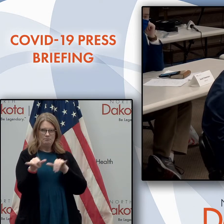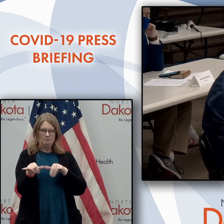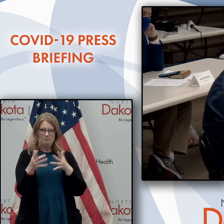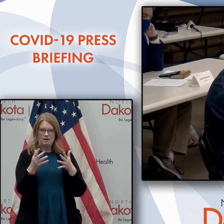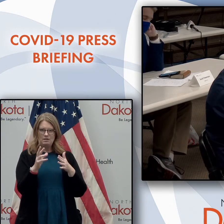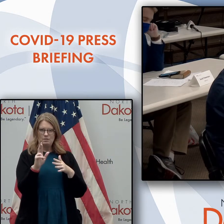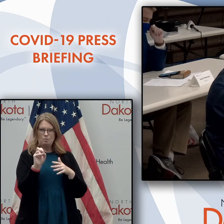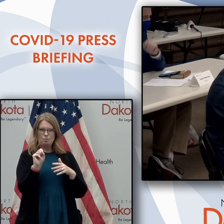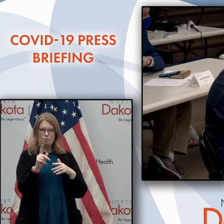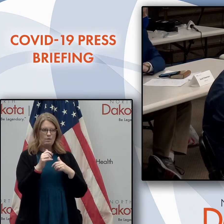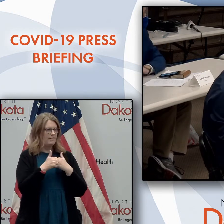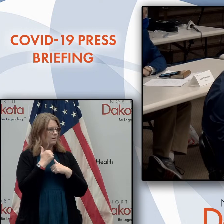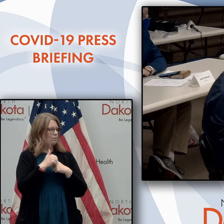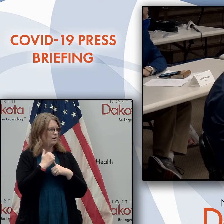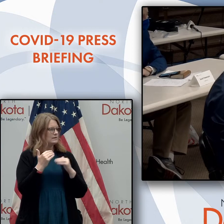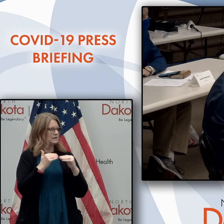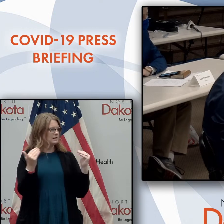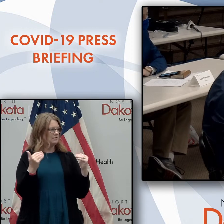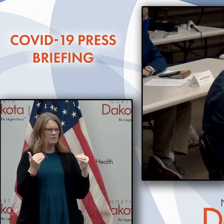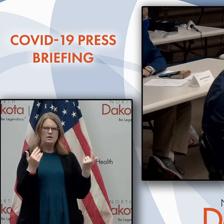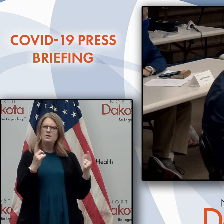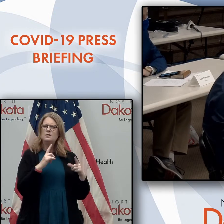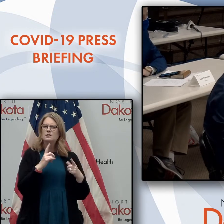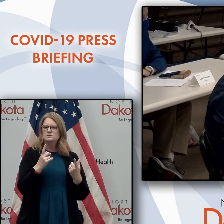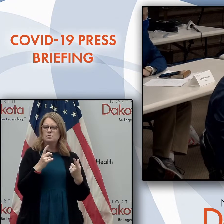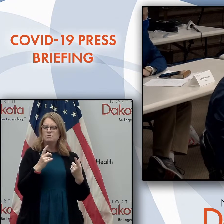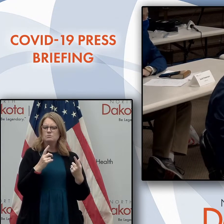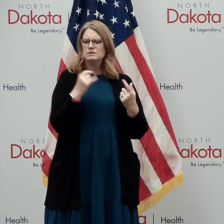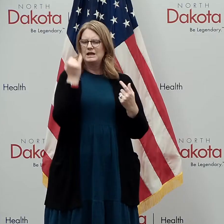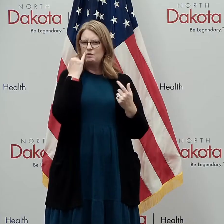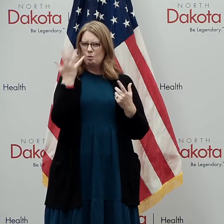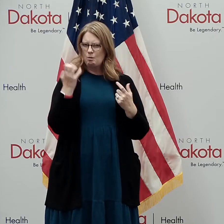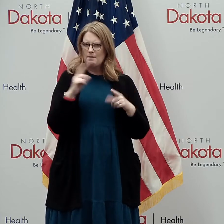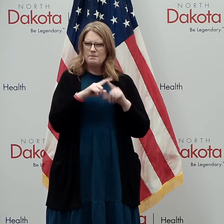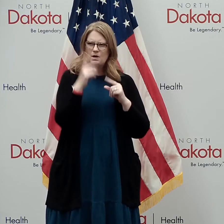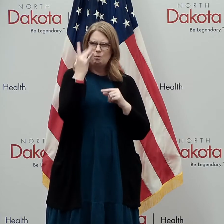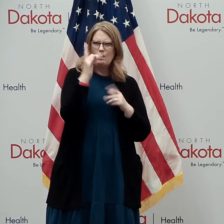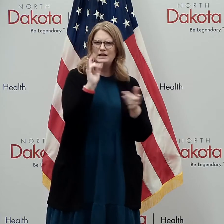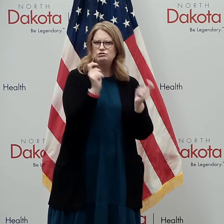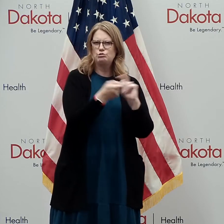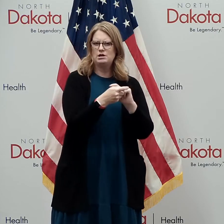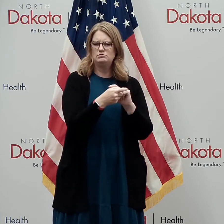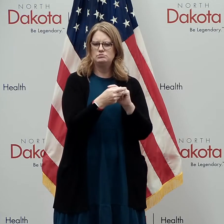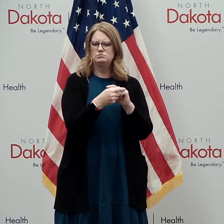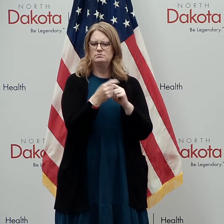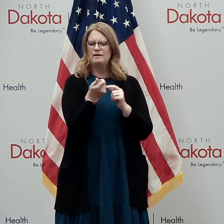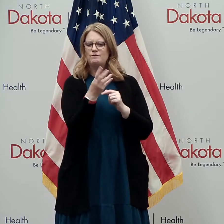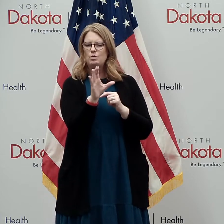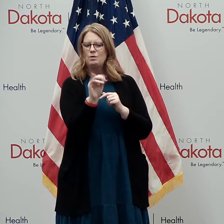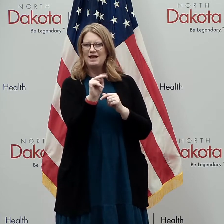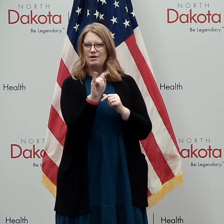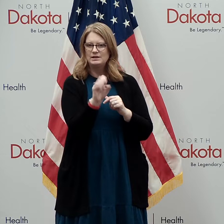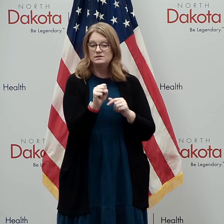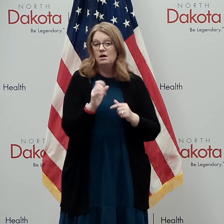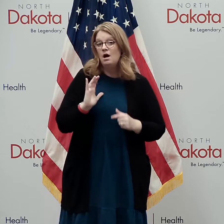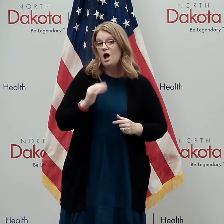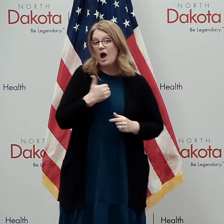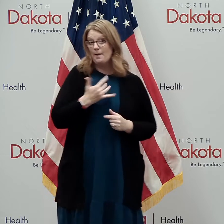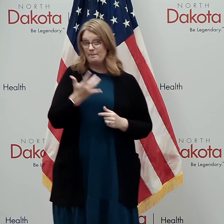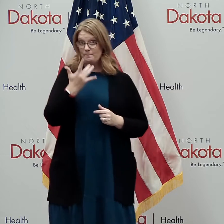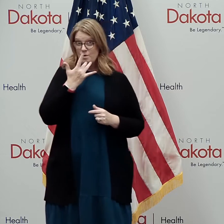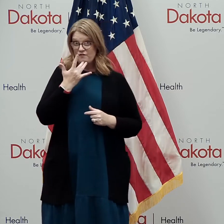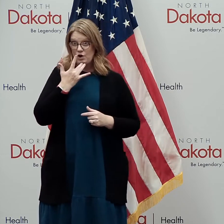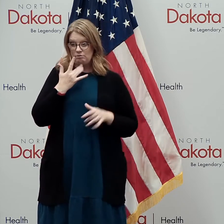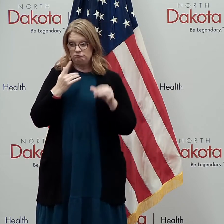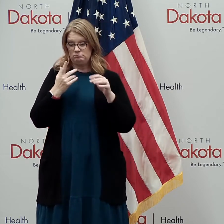of heart here potentially in changing one county or two counties? Well, we have said that would be our preference, but at the